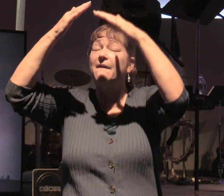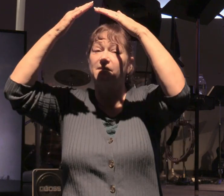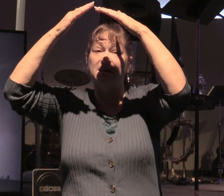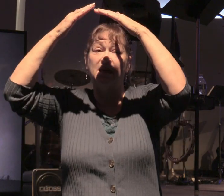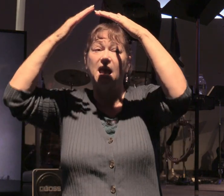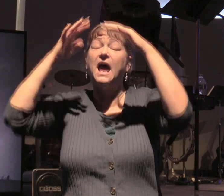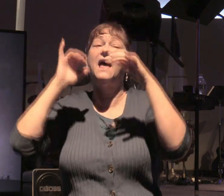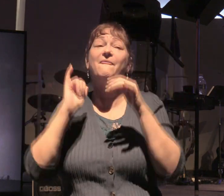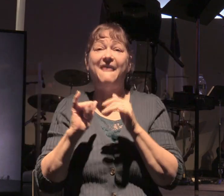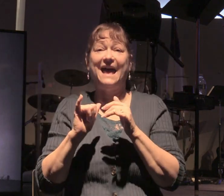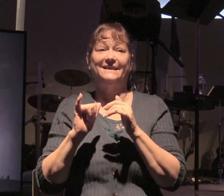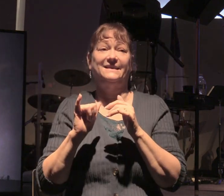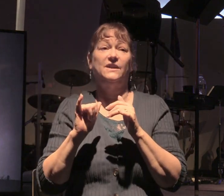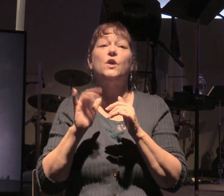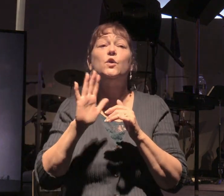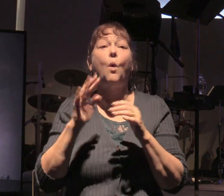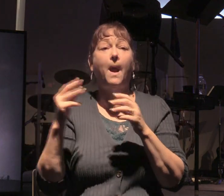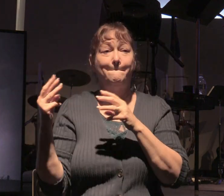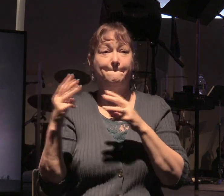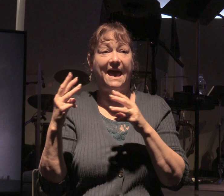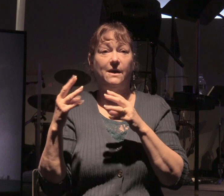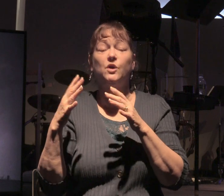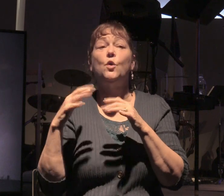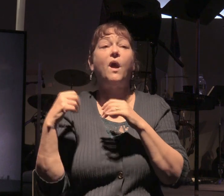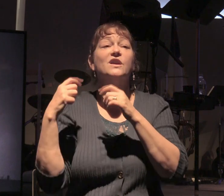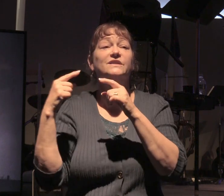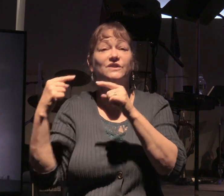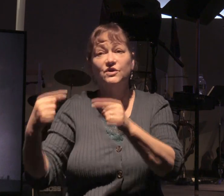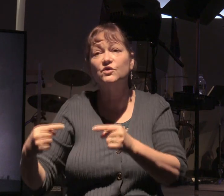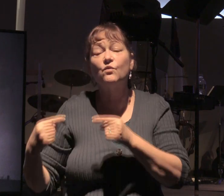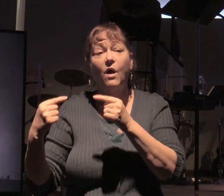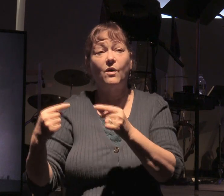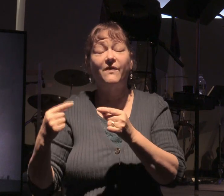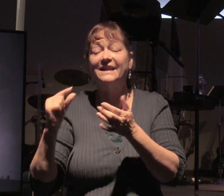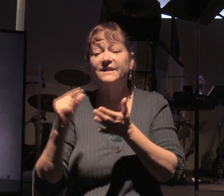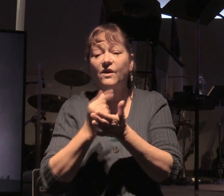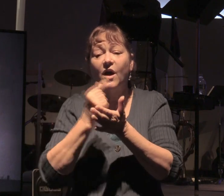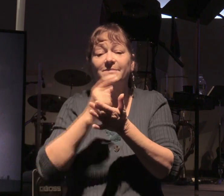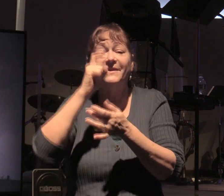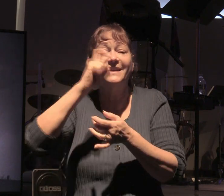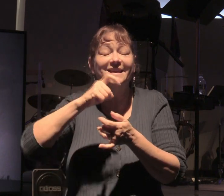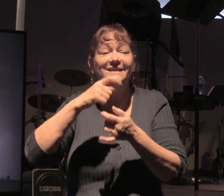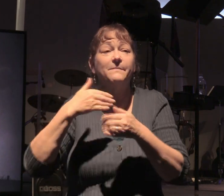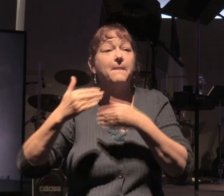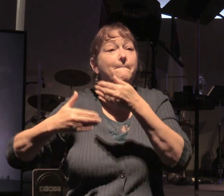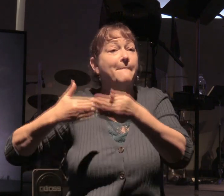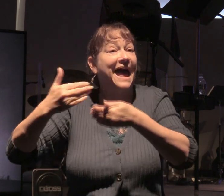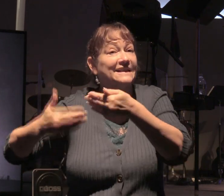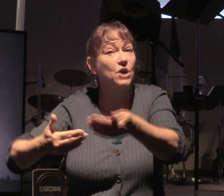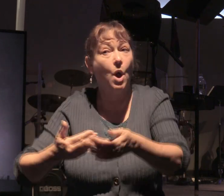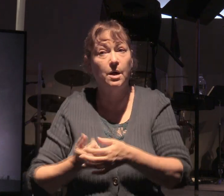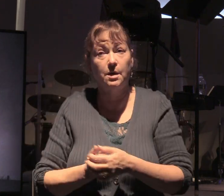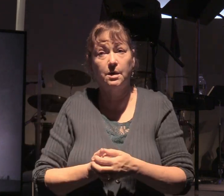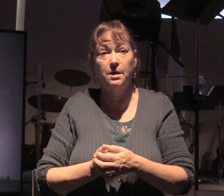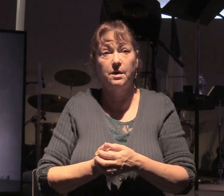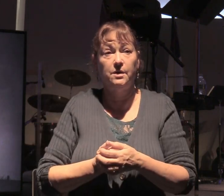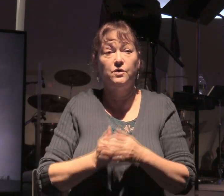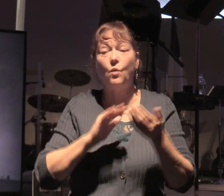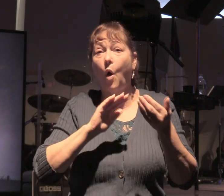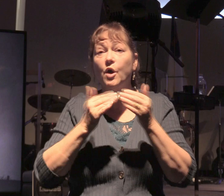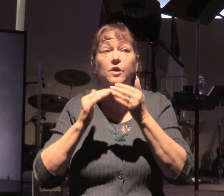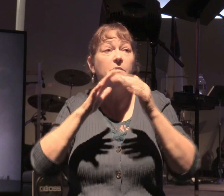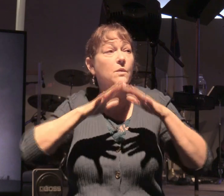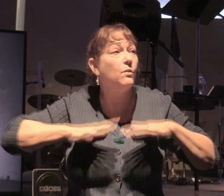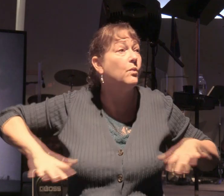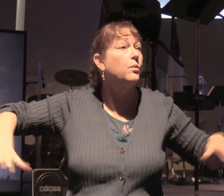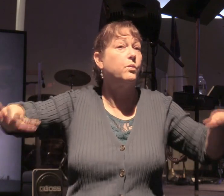That's the battle that you have today. That's the gospel that needs to be passed on to our community and